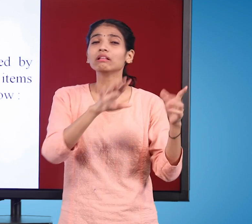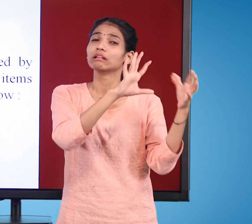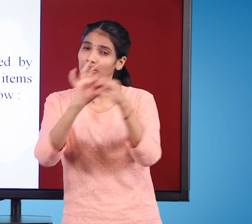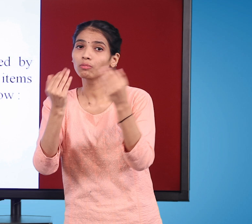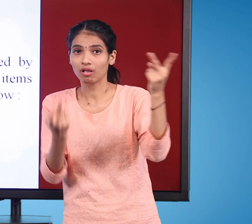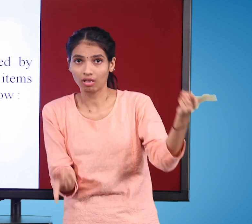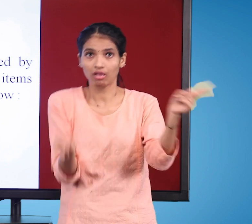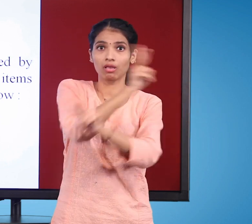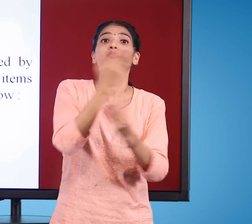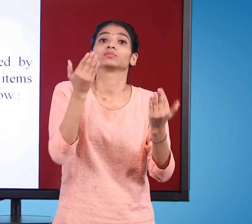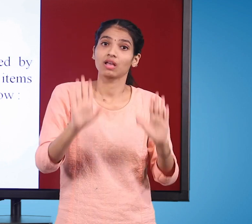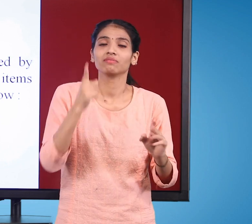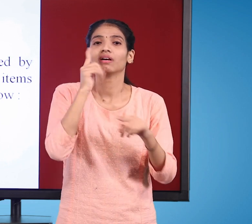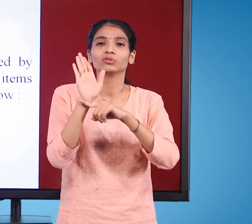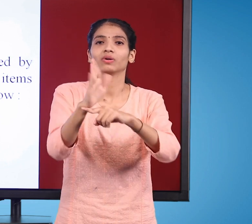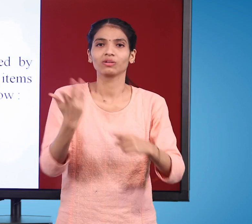expenditure as shown here.